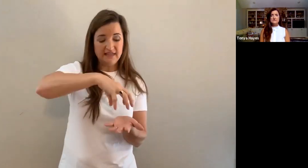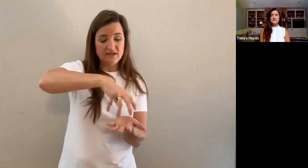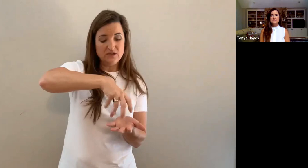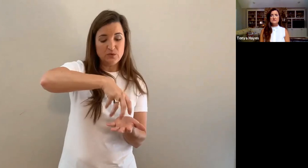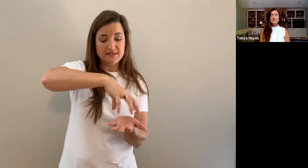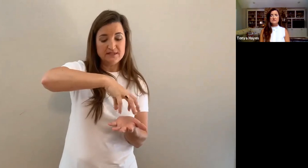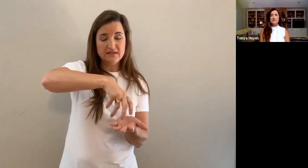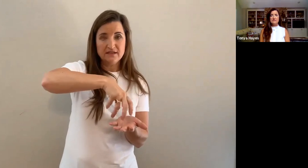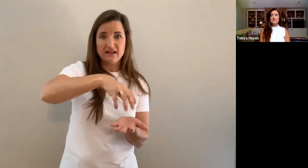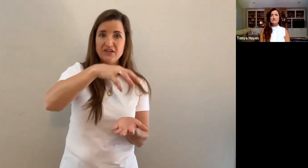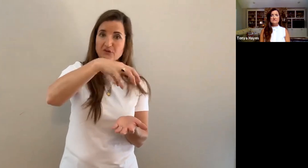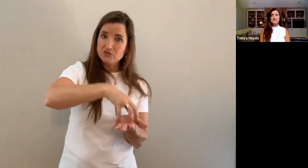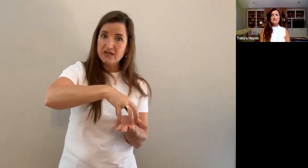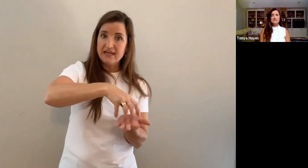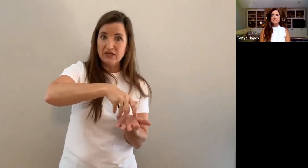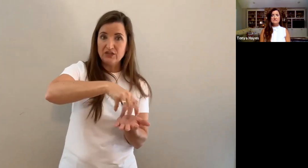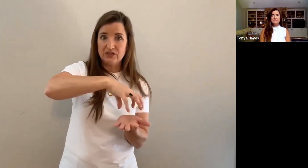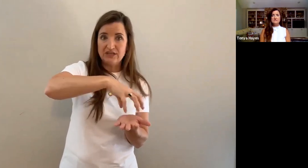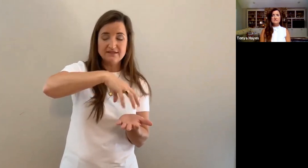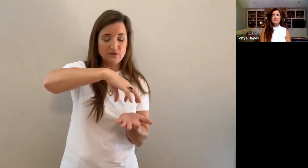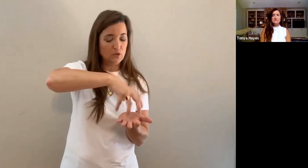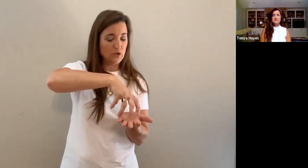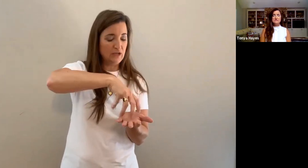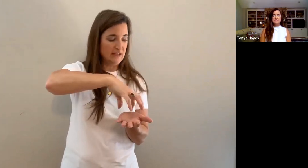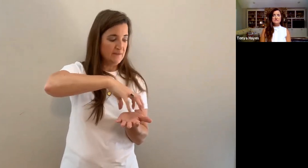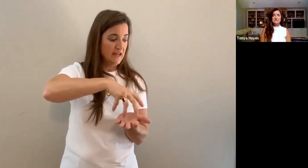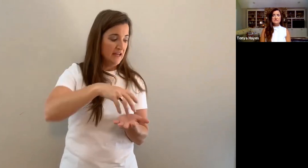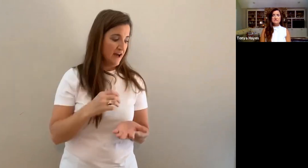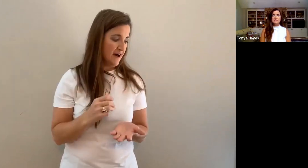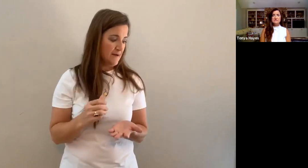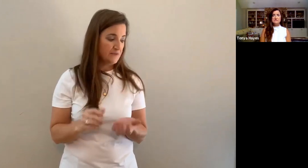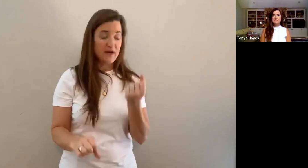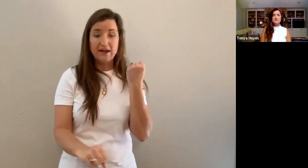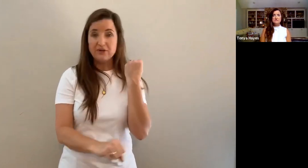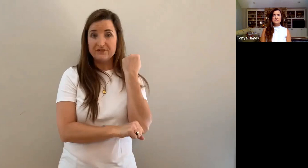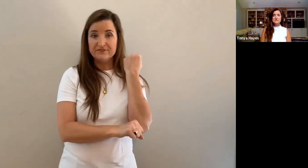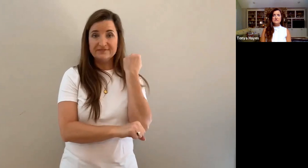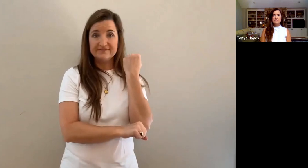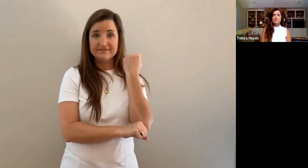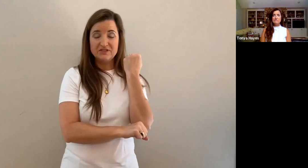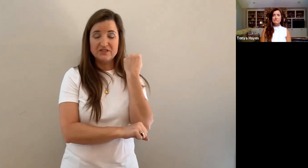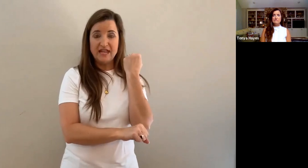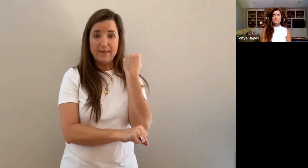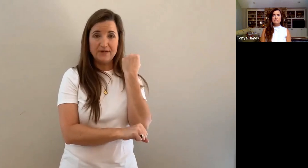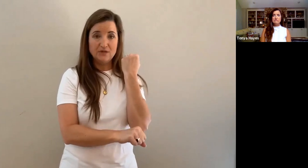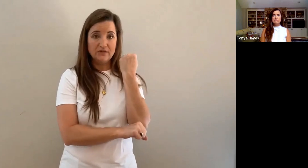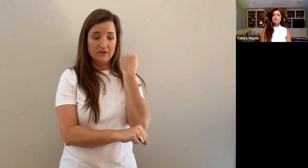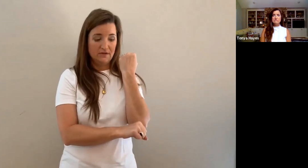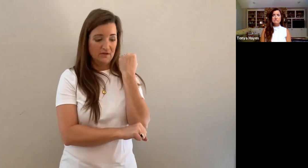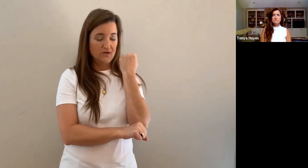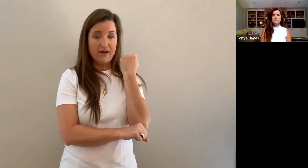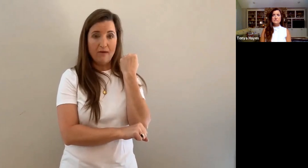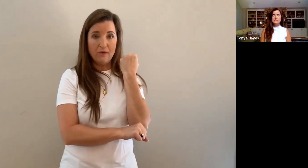going to take it and twist. Kind of like you're cutting a cookie. So cookie. Cracker. You're just tapping